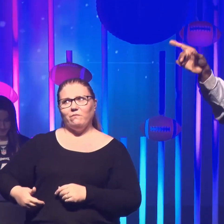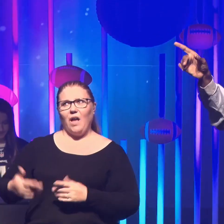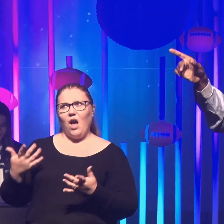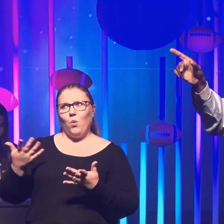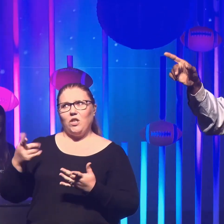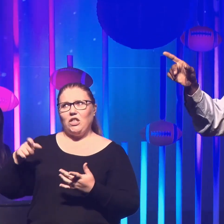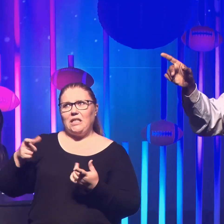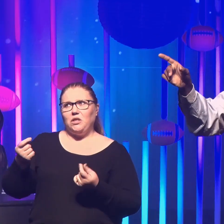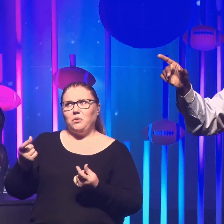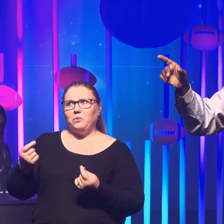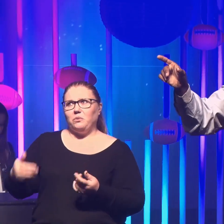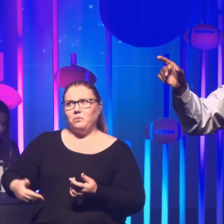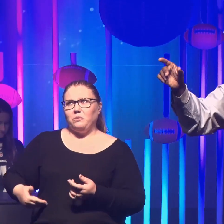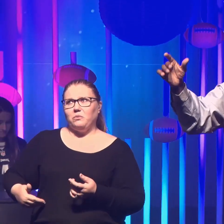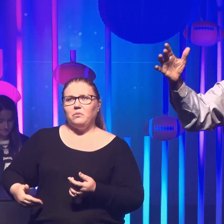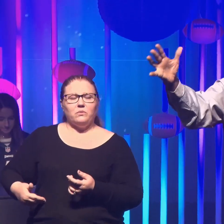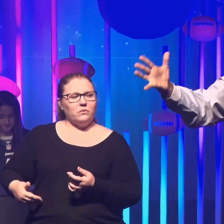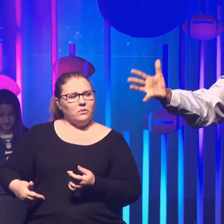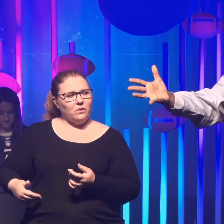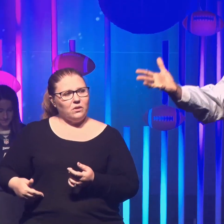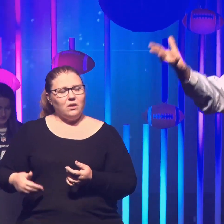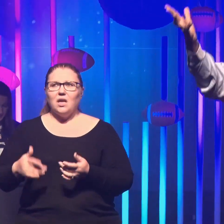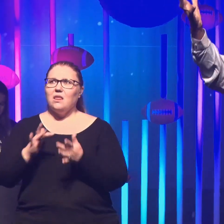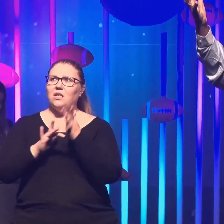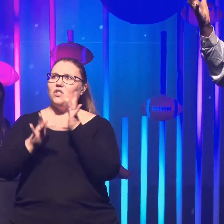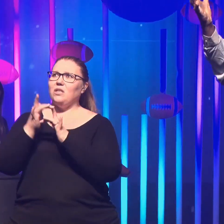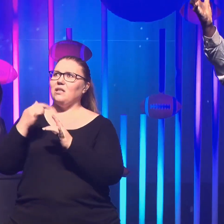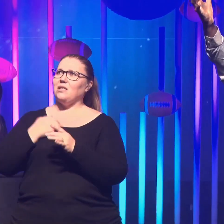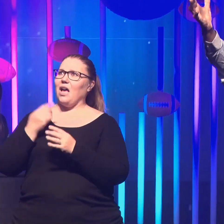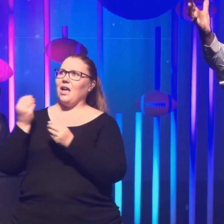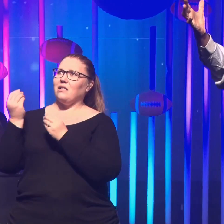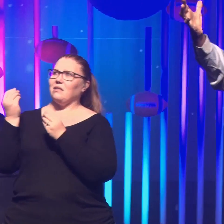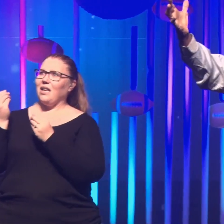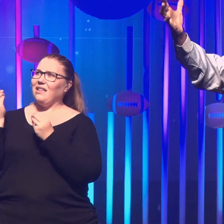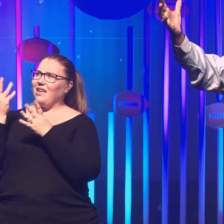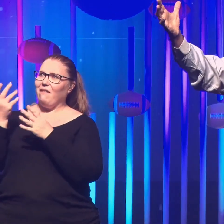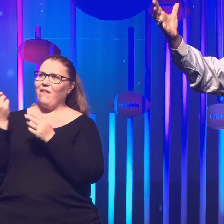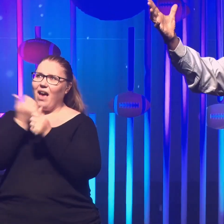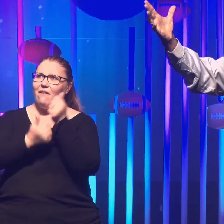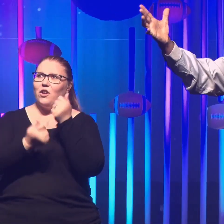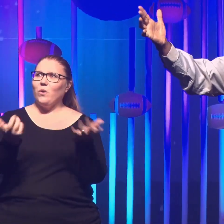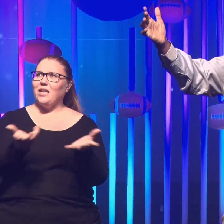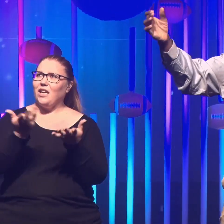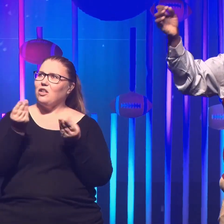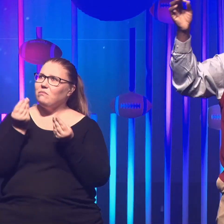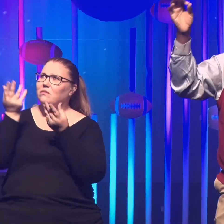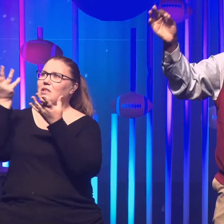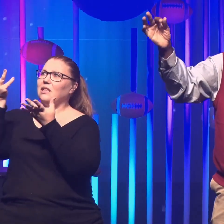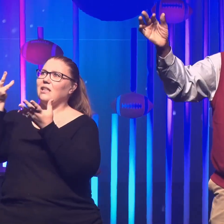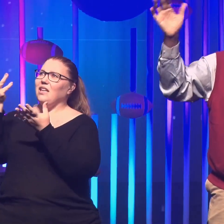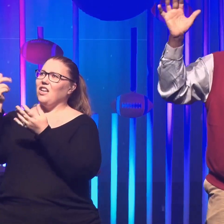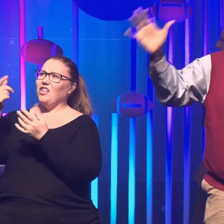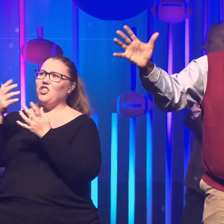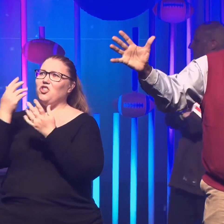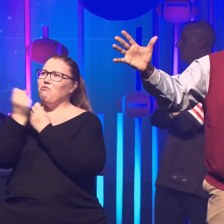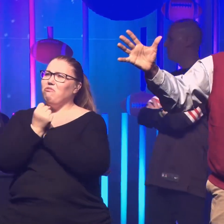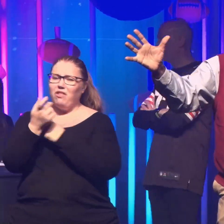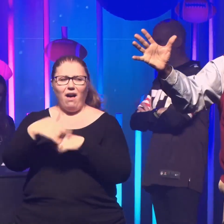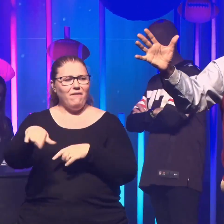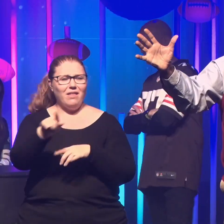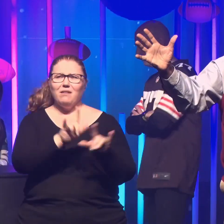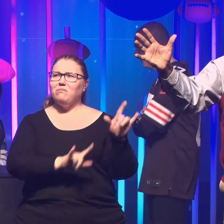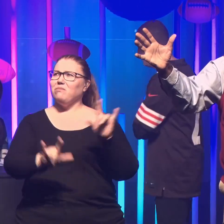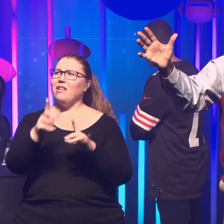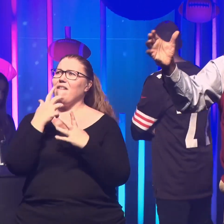which you're pointing them. And therefore, Jesus, I submit and commit them all to you. These are your children. You love them. They are valuable to